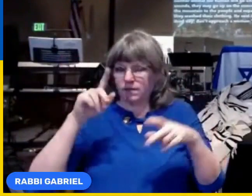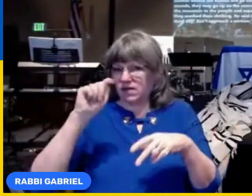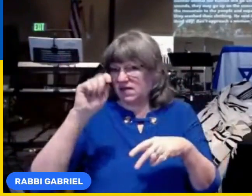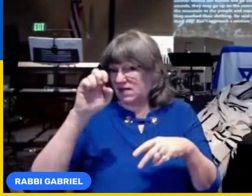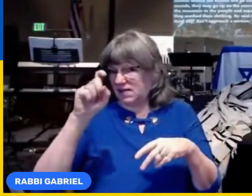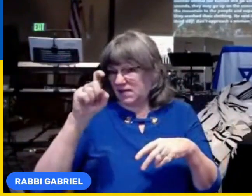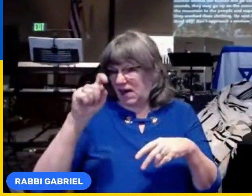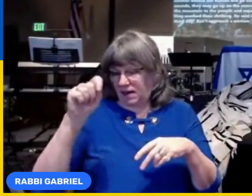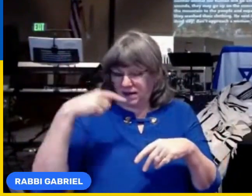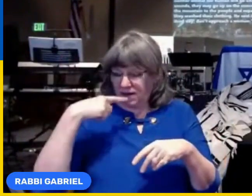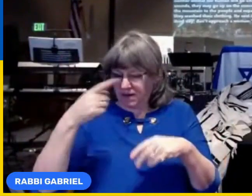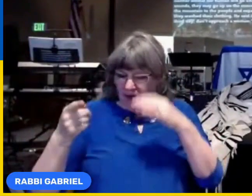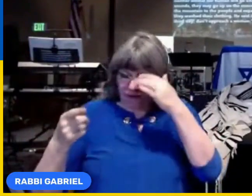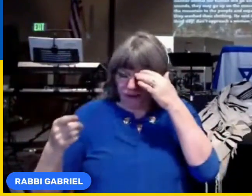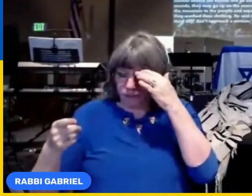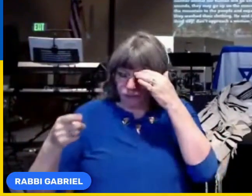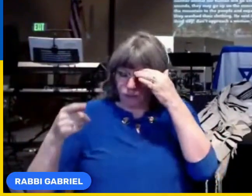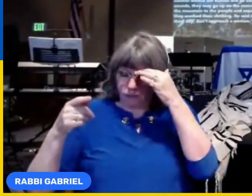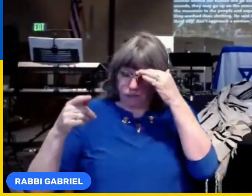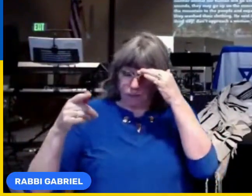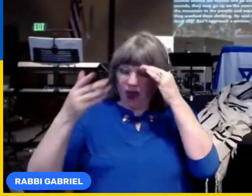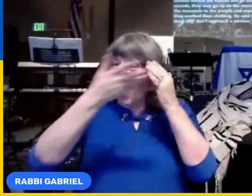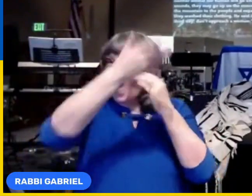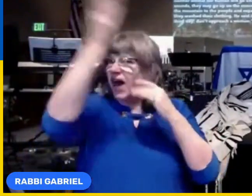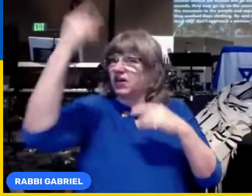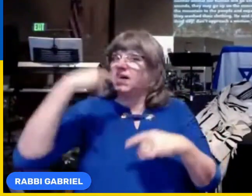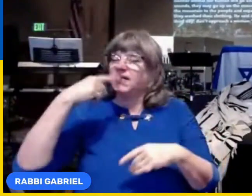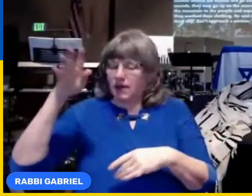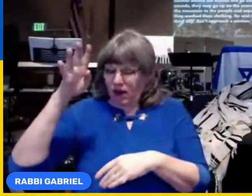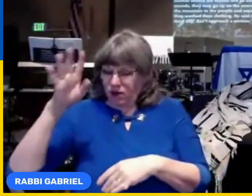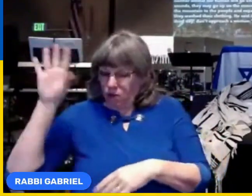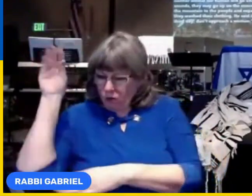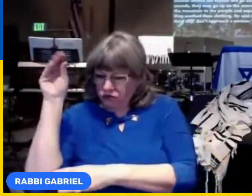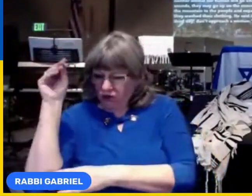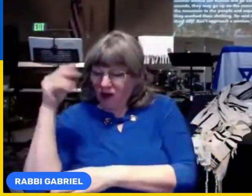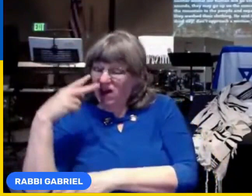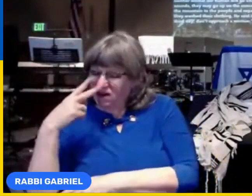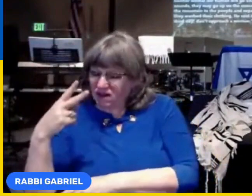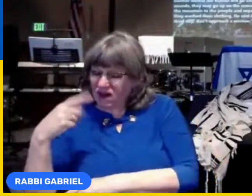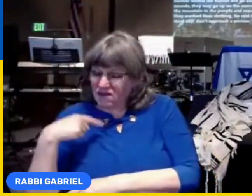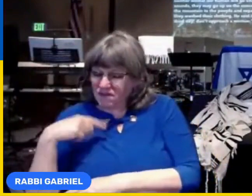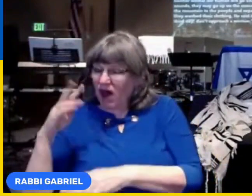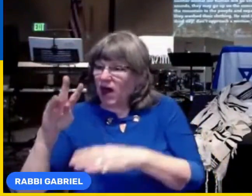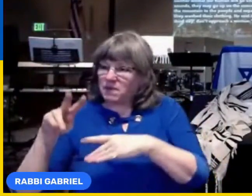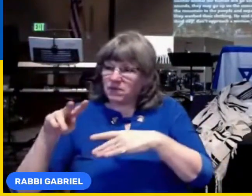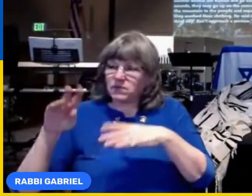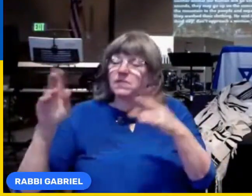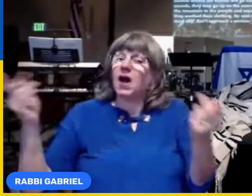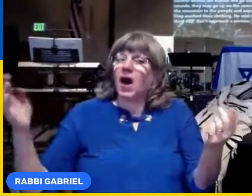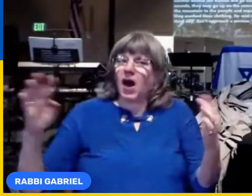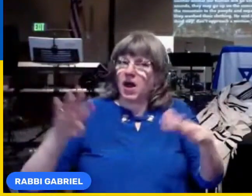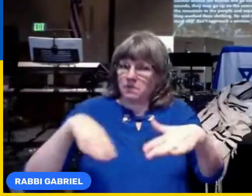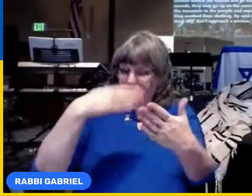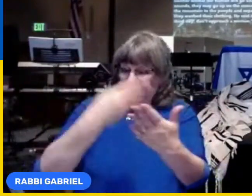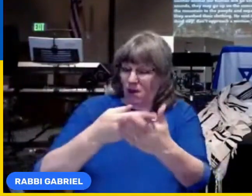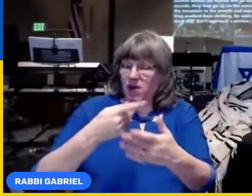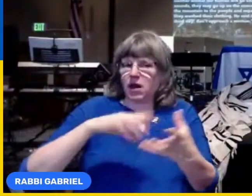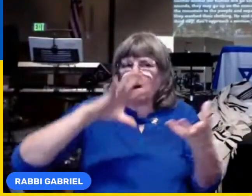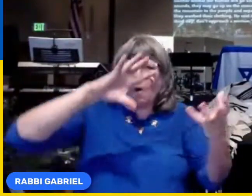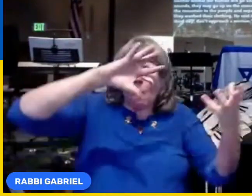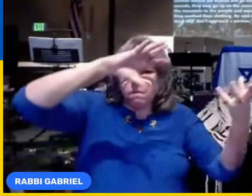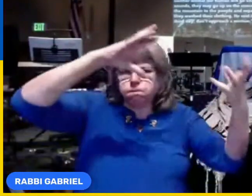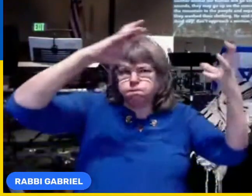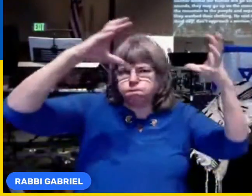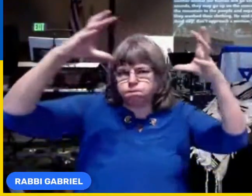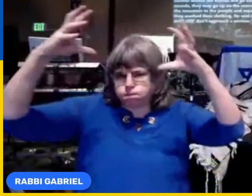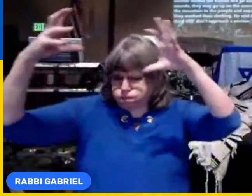the people will be able to hear when I speak with you and also to trust in you forever."